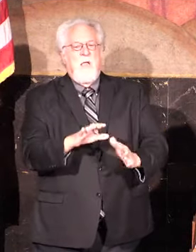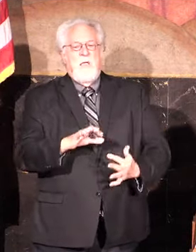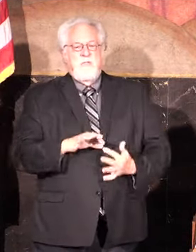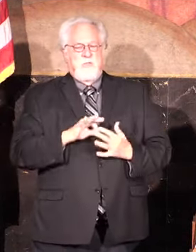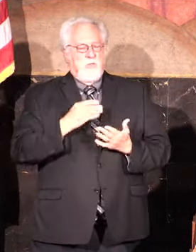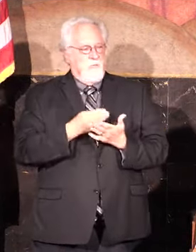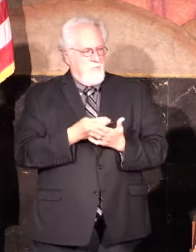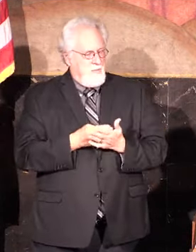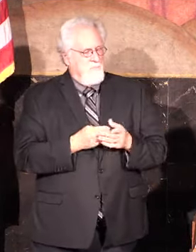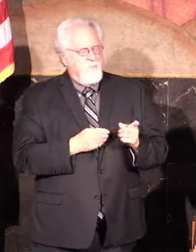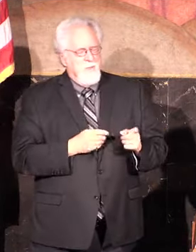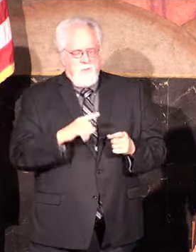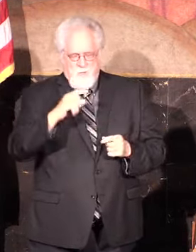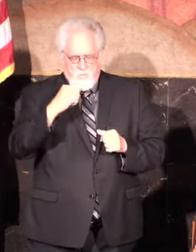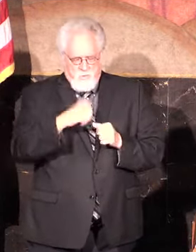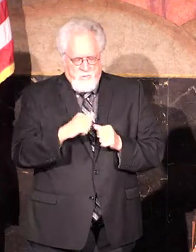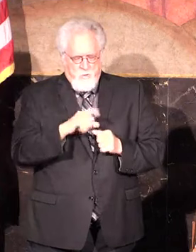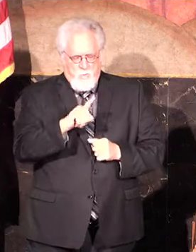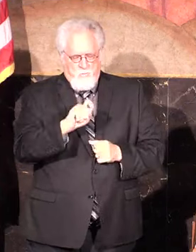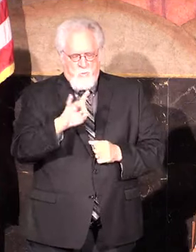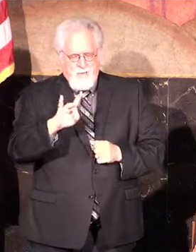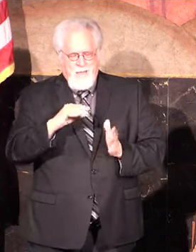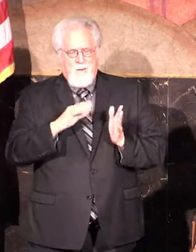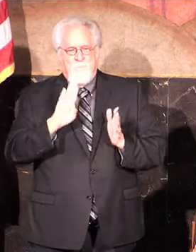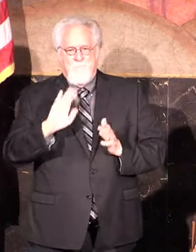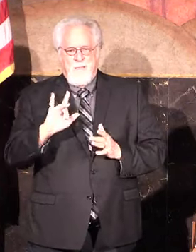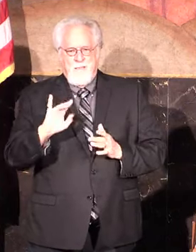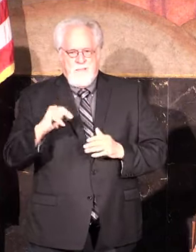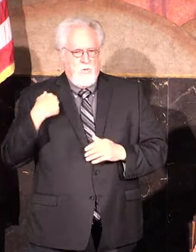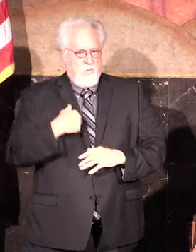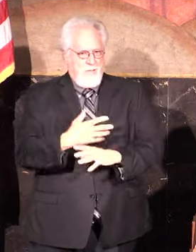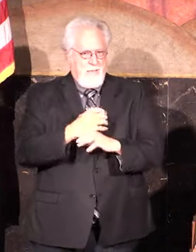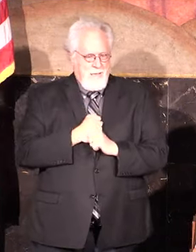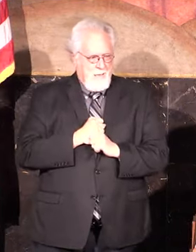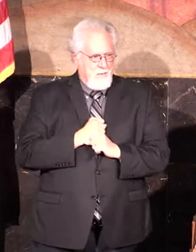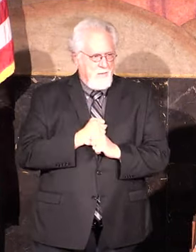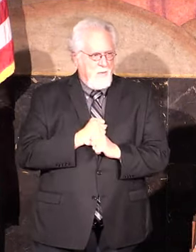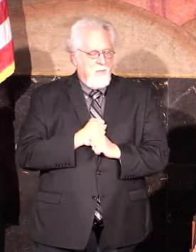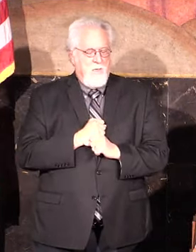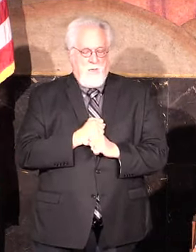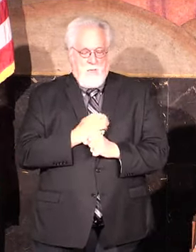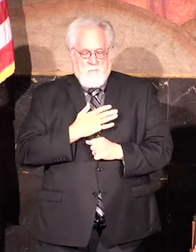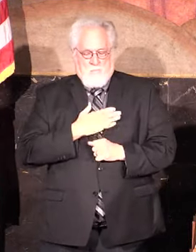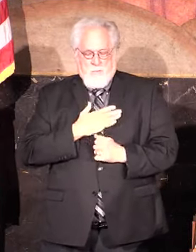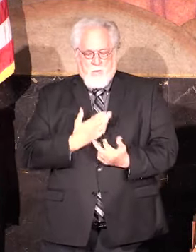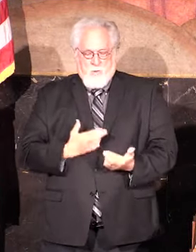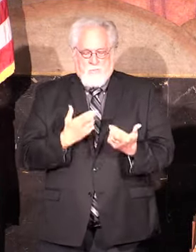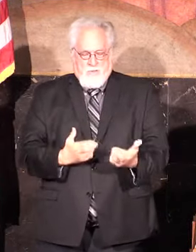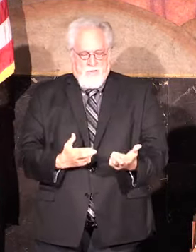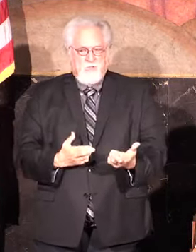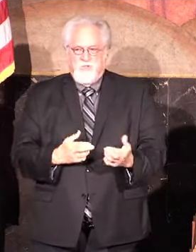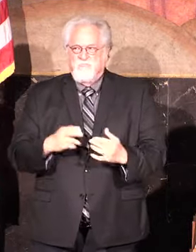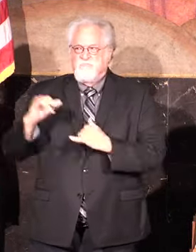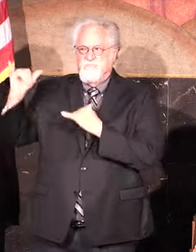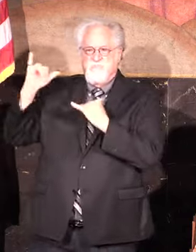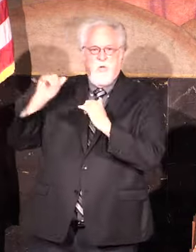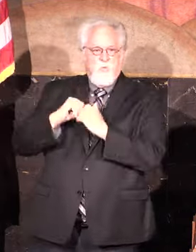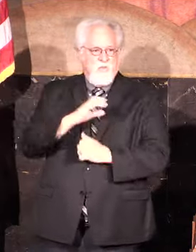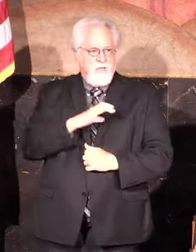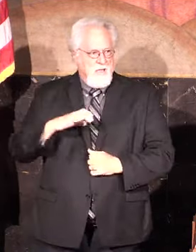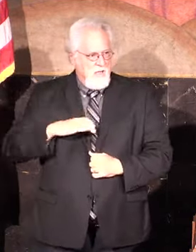a certain amount, if you remember, of the $1.8 billion we received, It was my recommendation that, consistent with the intent of